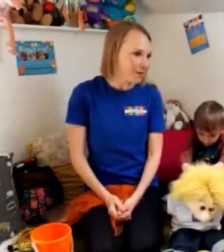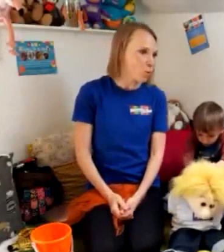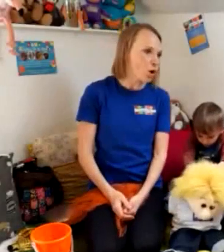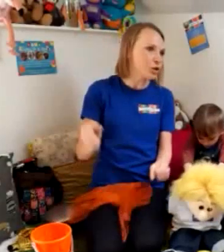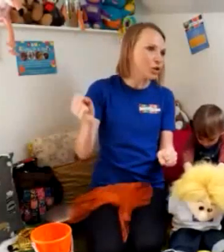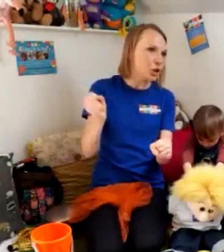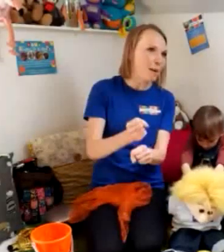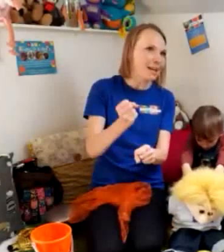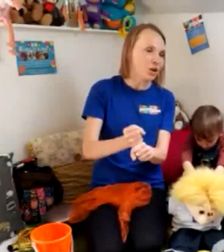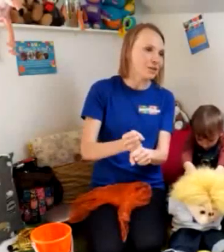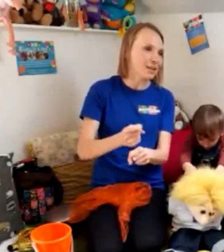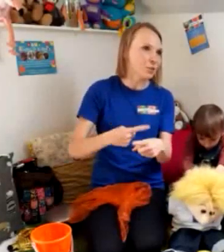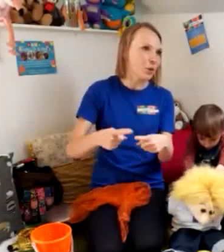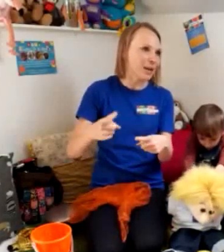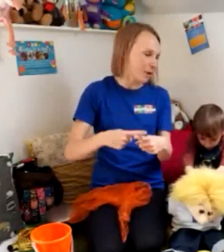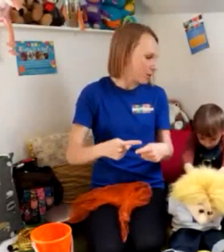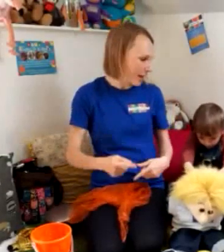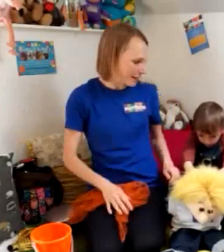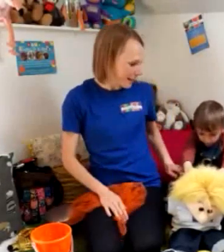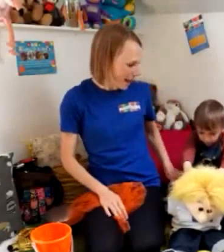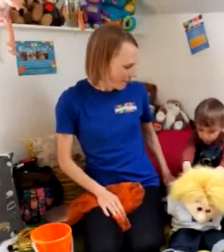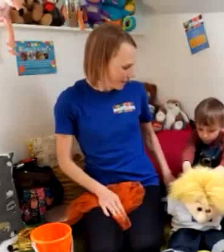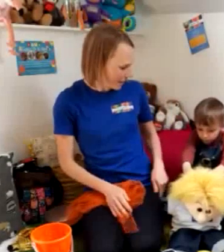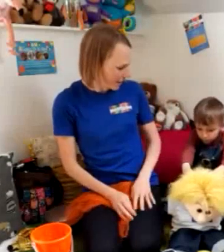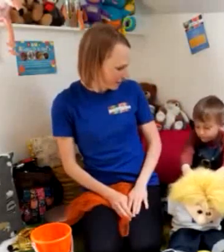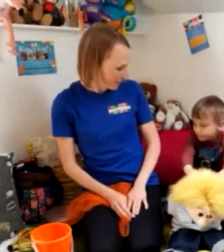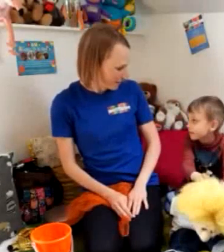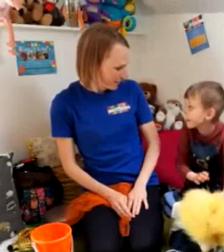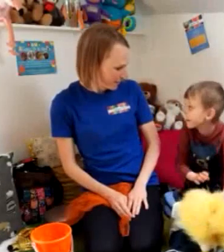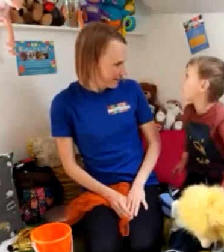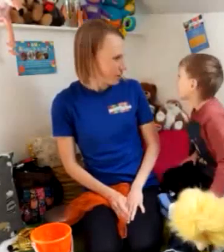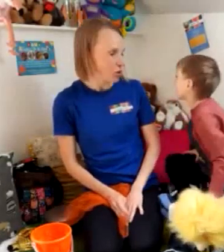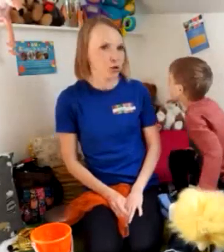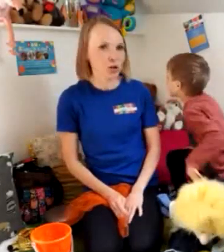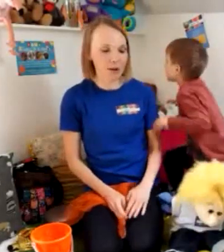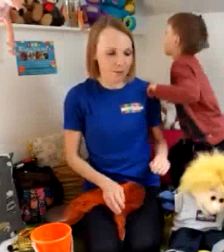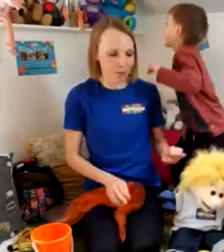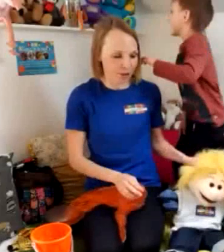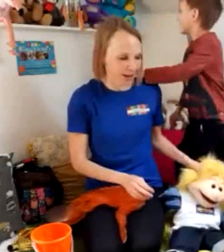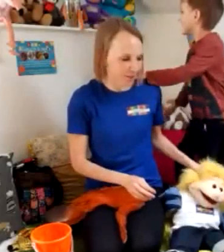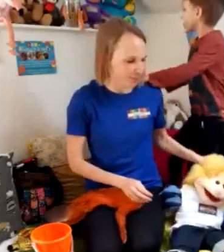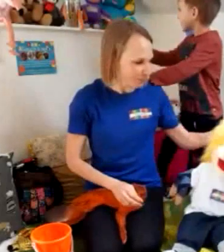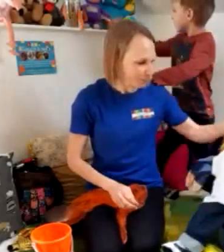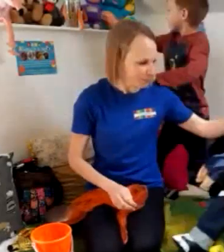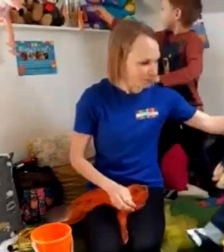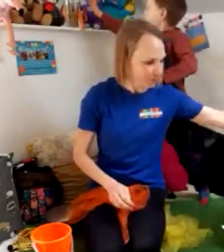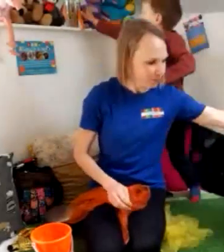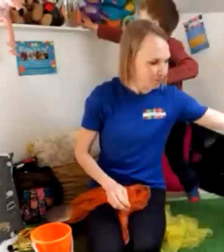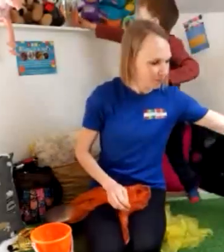what did you make us this week? Because I didn't have anything. Can you show everybody?